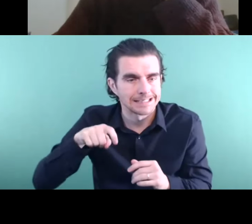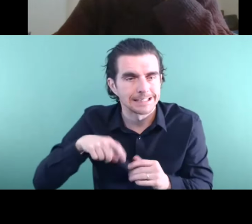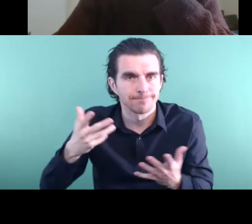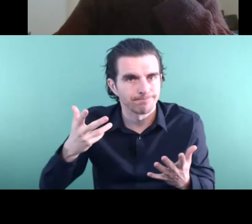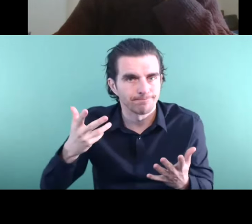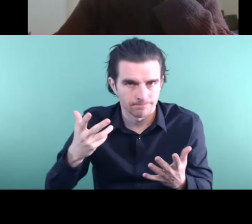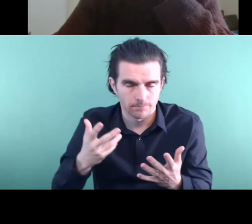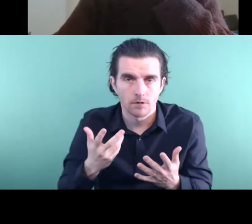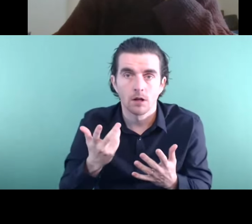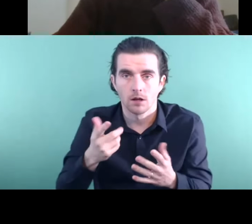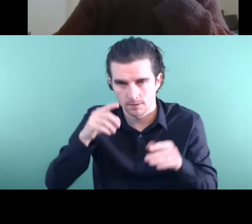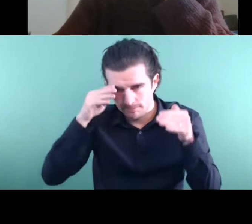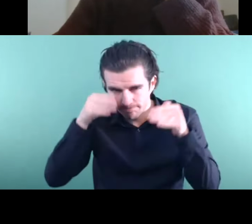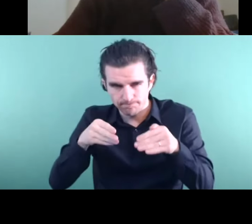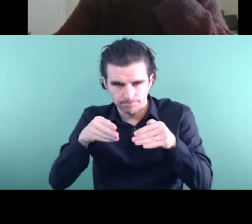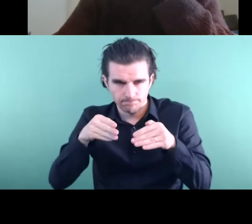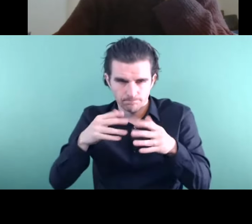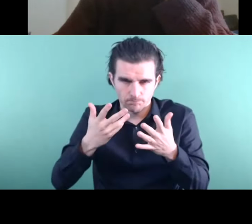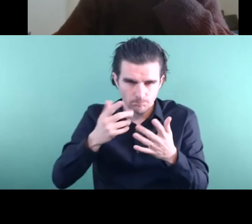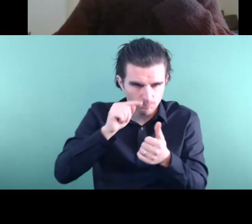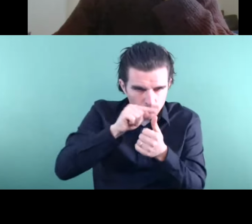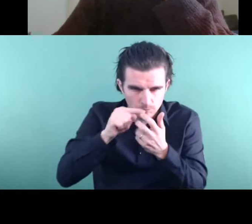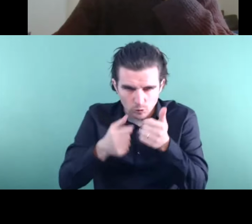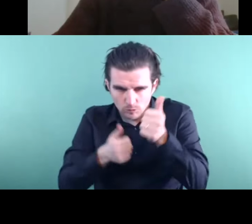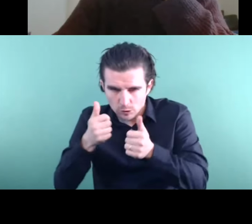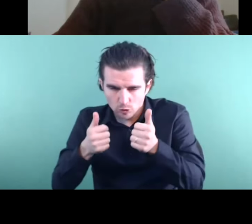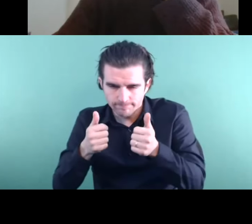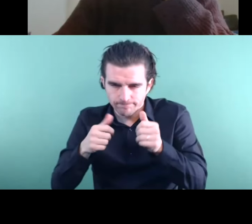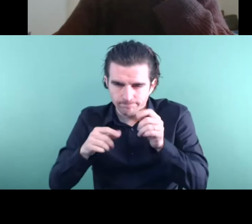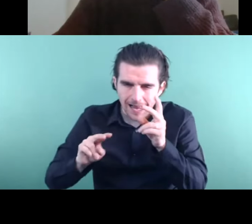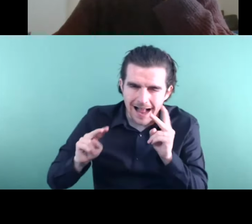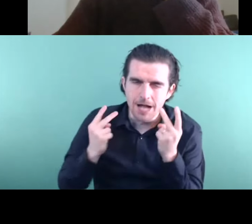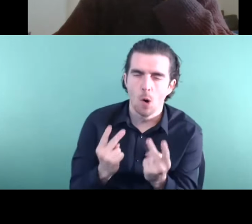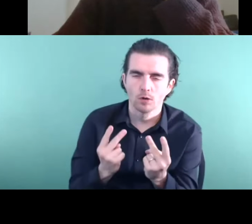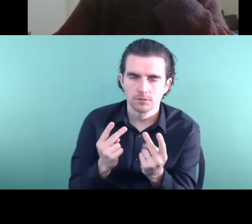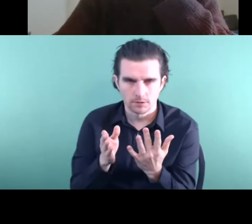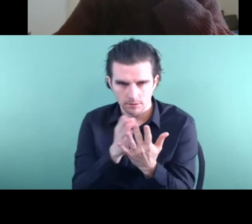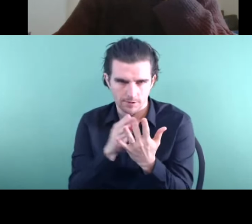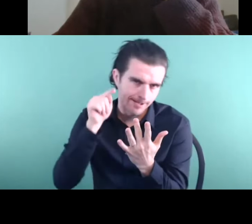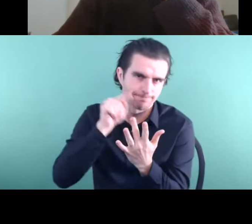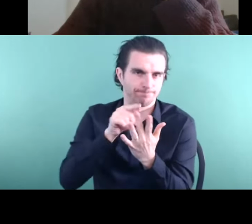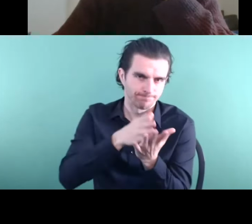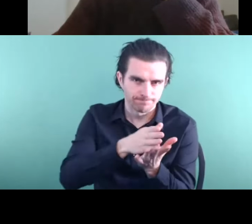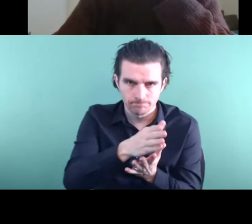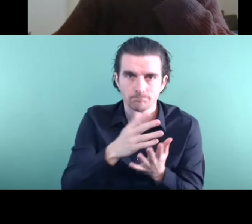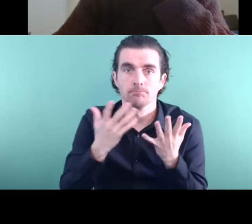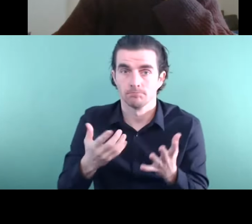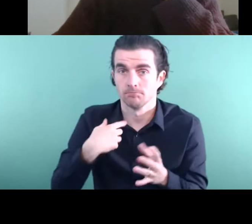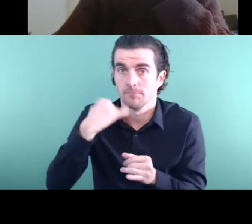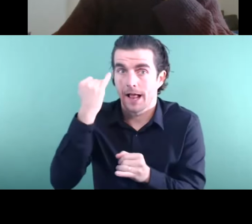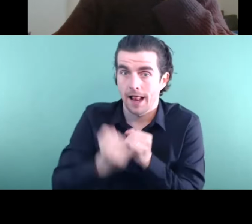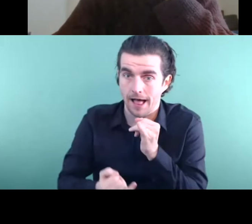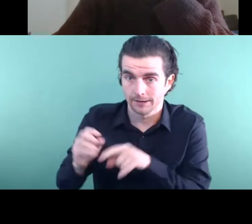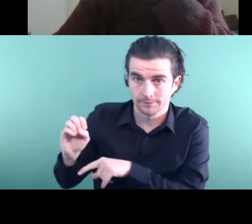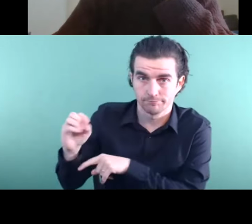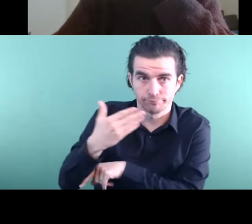role in that landscape. And that will change over time. If you want to start defining yourself